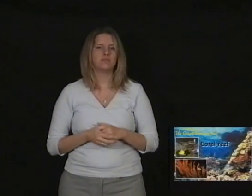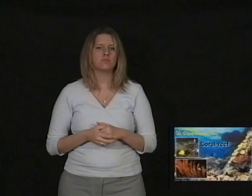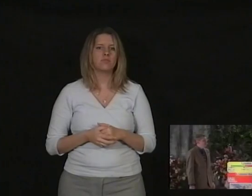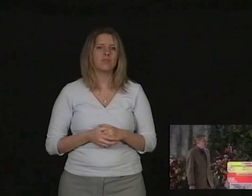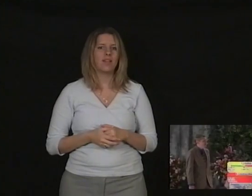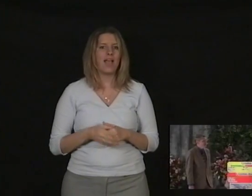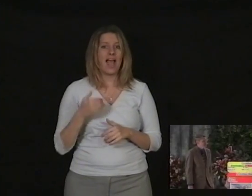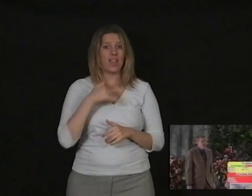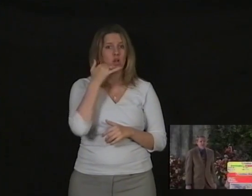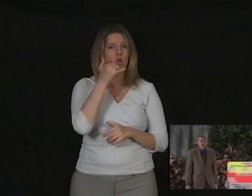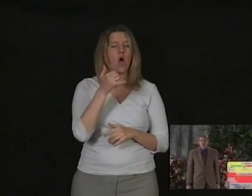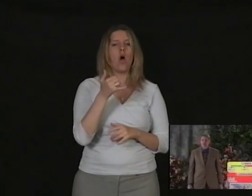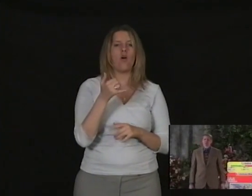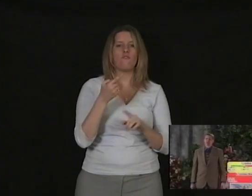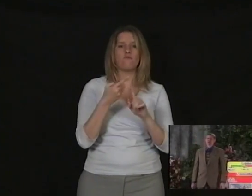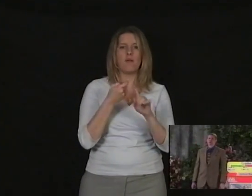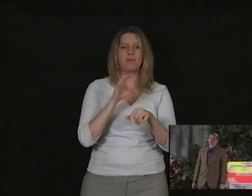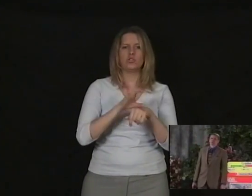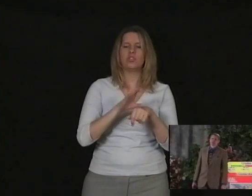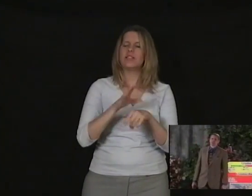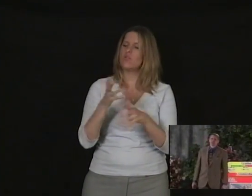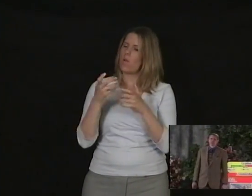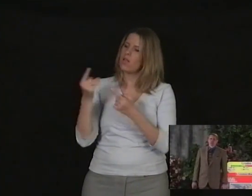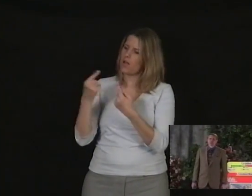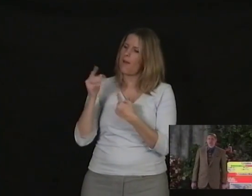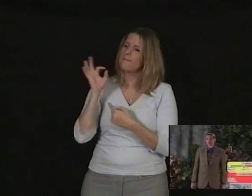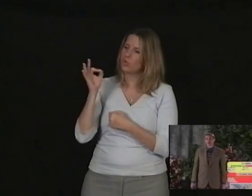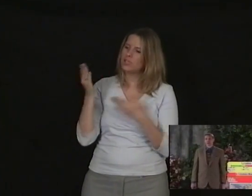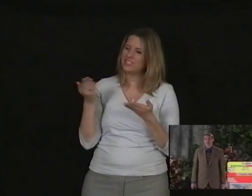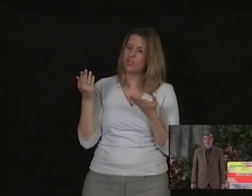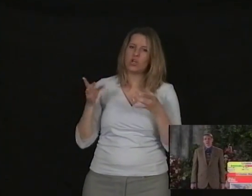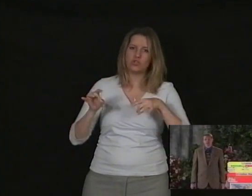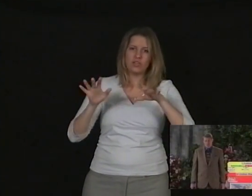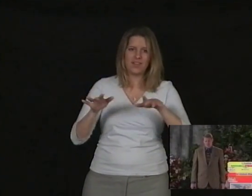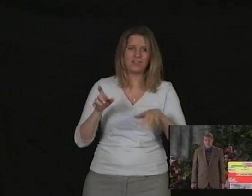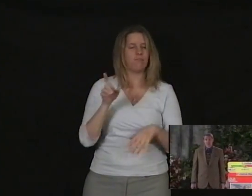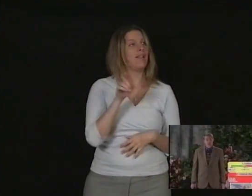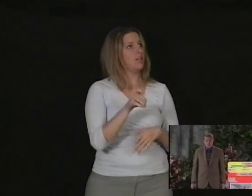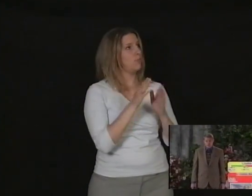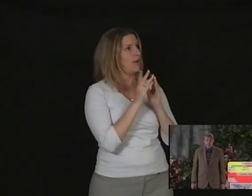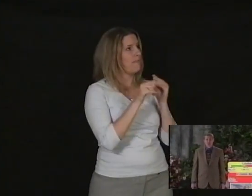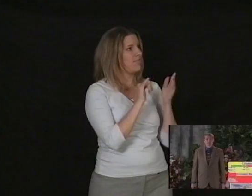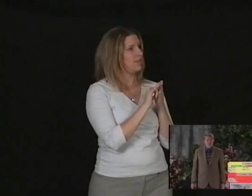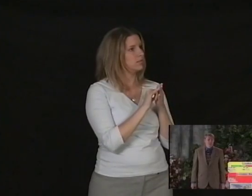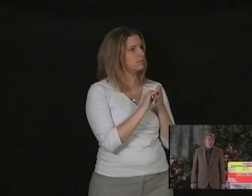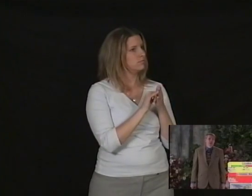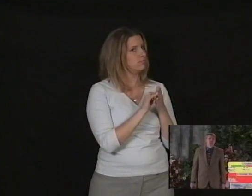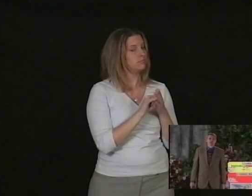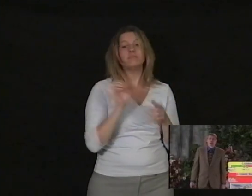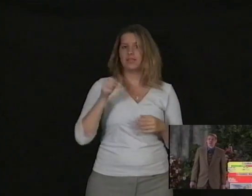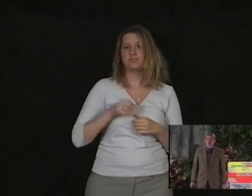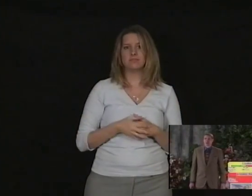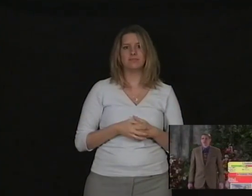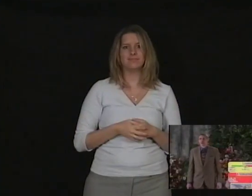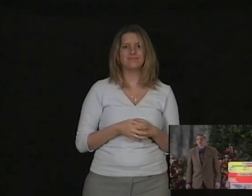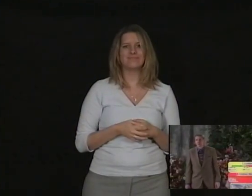I had a call from a church in Brisbane. They said, do you want to come preach over here? I said, I need to pray about this. He said, yes. I took my whole